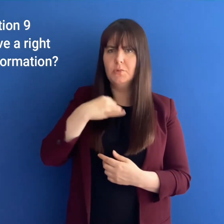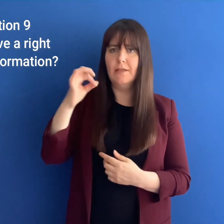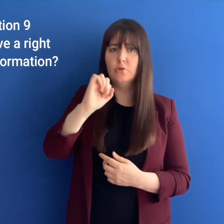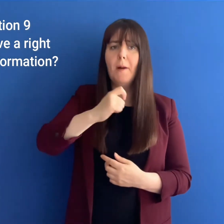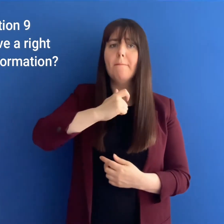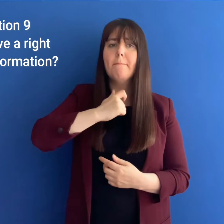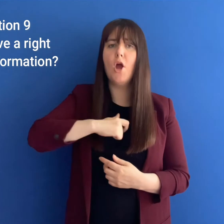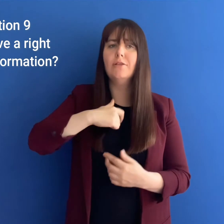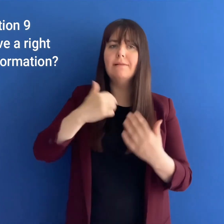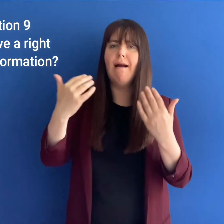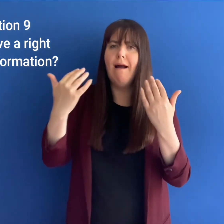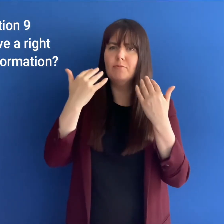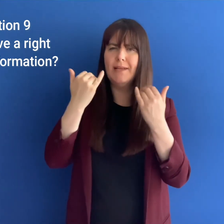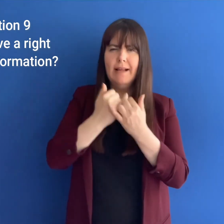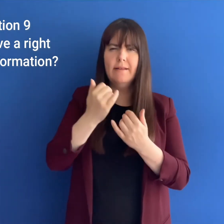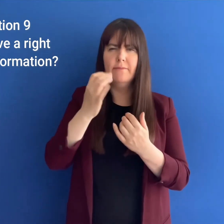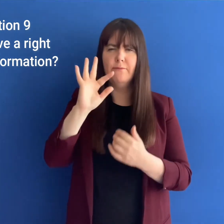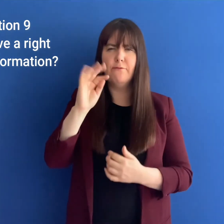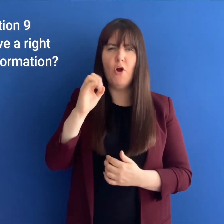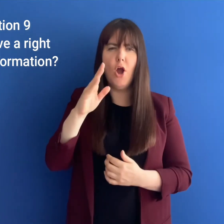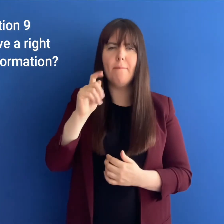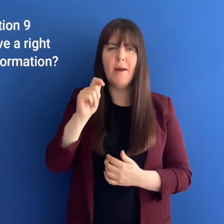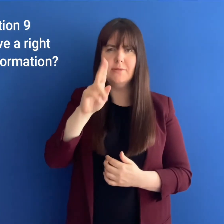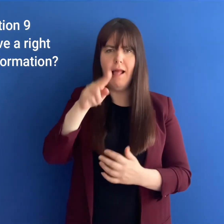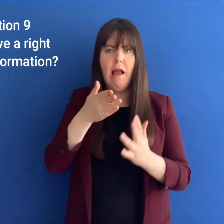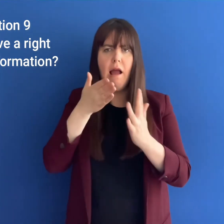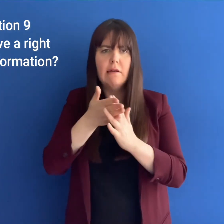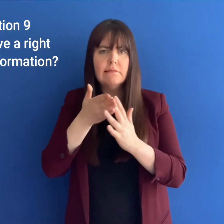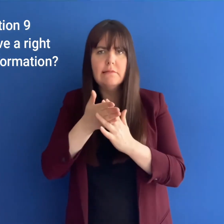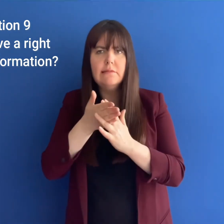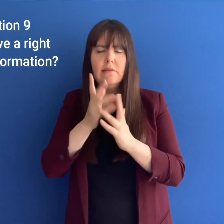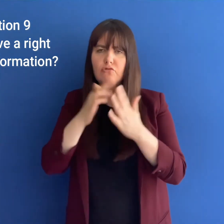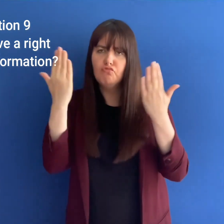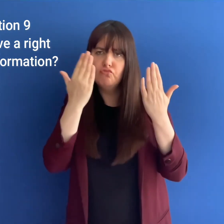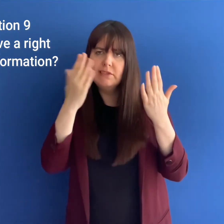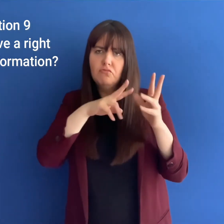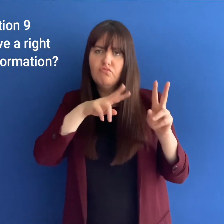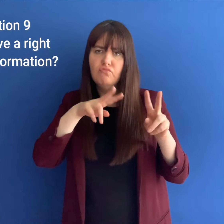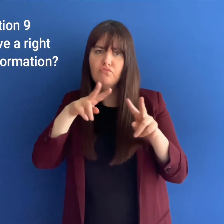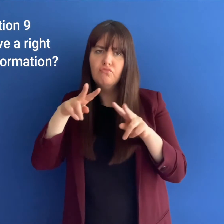have a right to ask to get your personal information in a format that you can access and you can read.